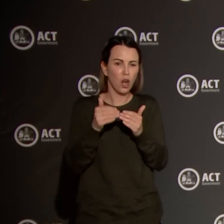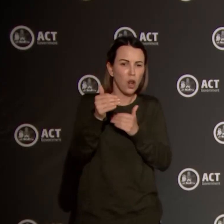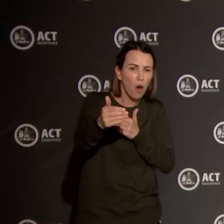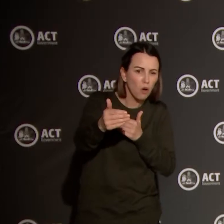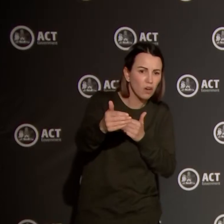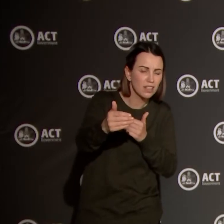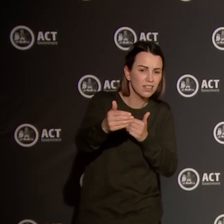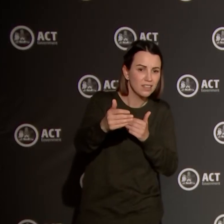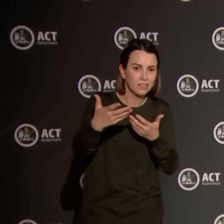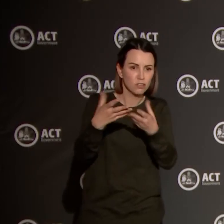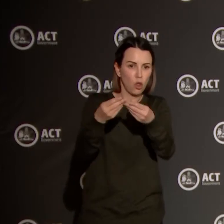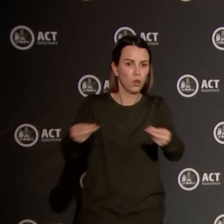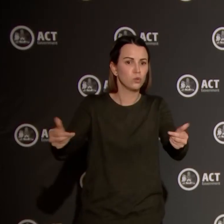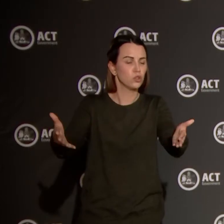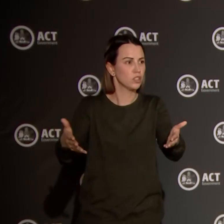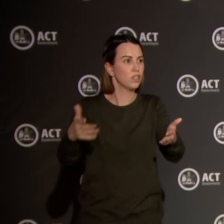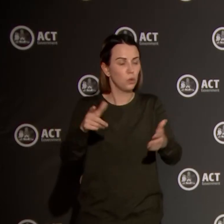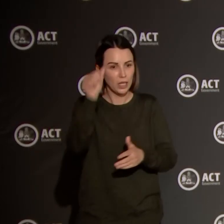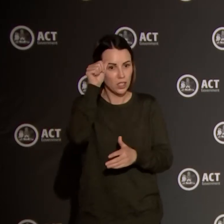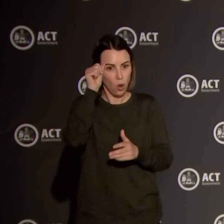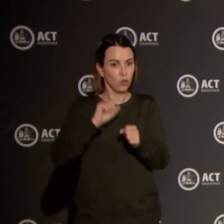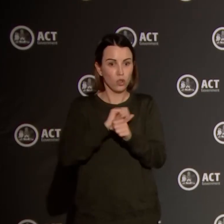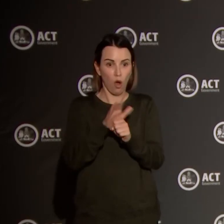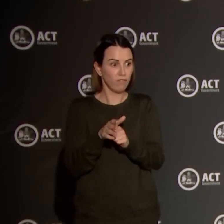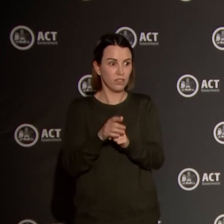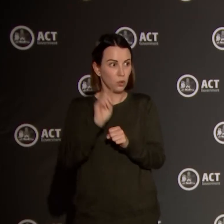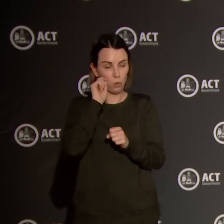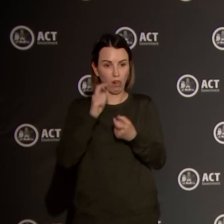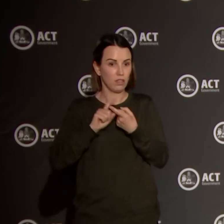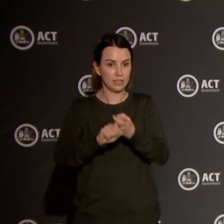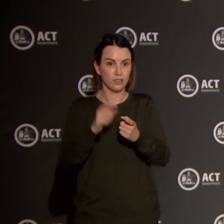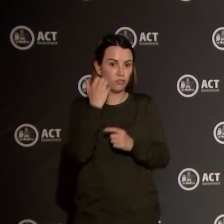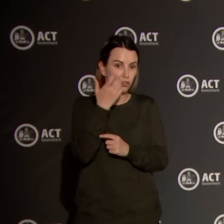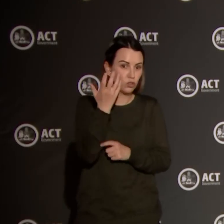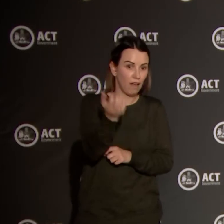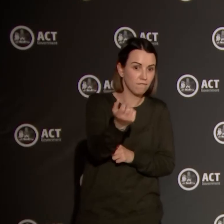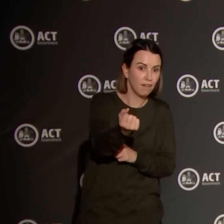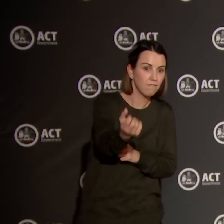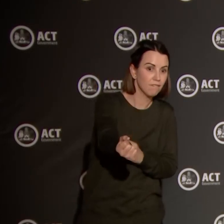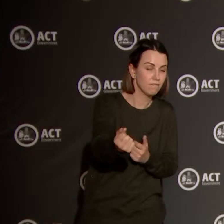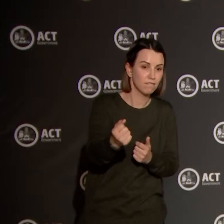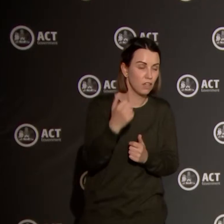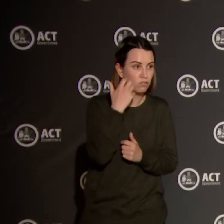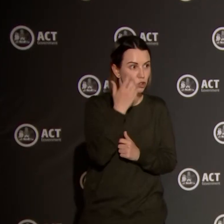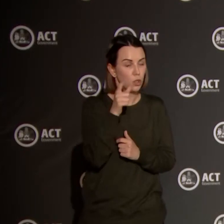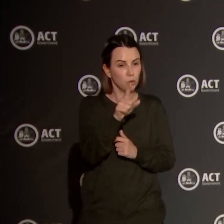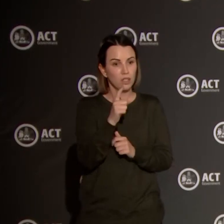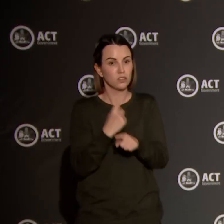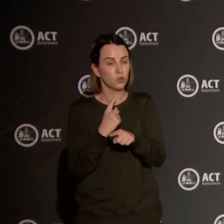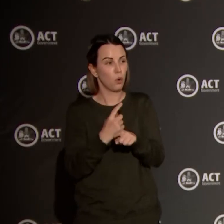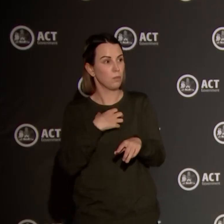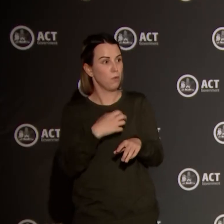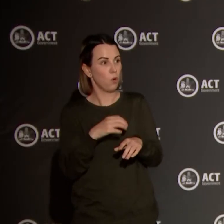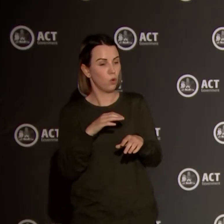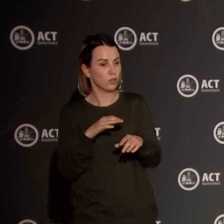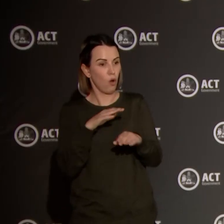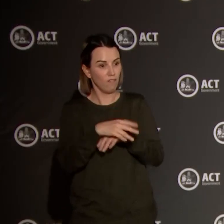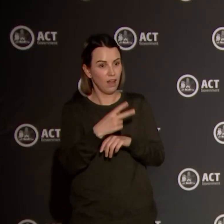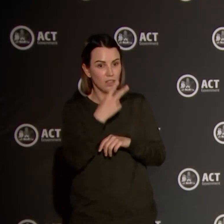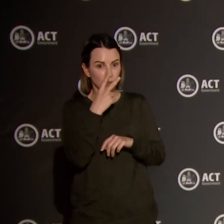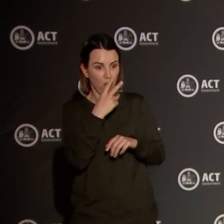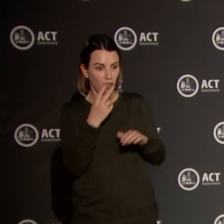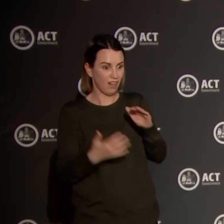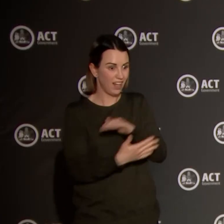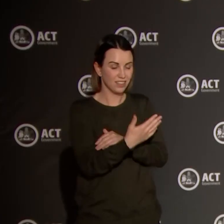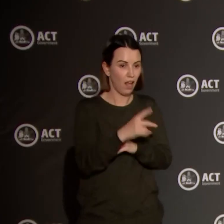We know that COVID-19 is going to be with us for some time. We've talked about the fact that people under the age of 12 at the moment cannot be